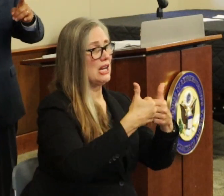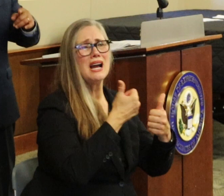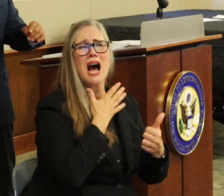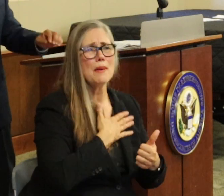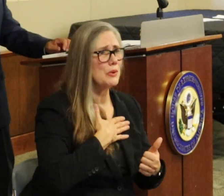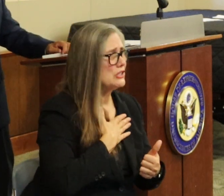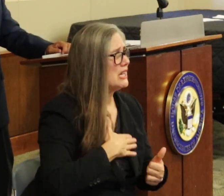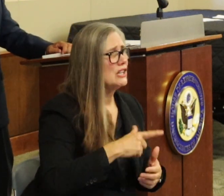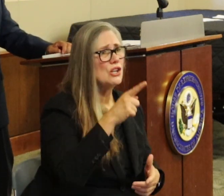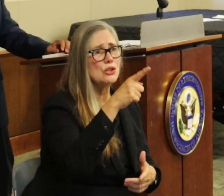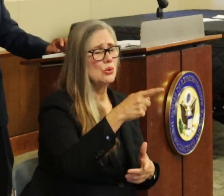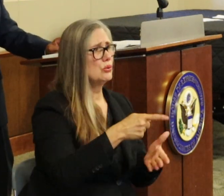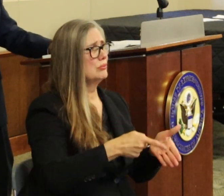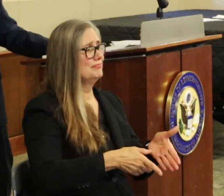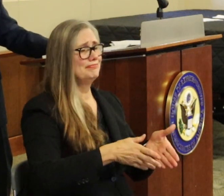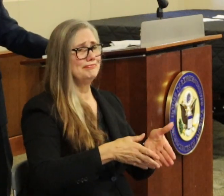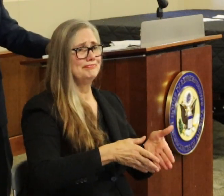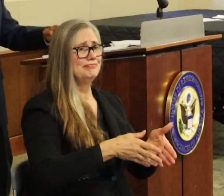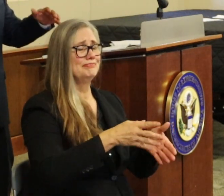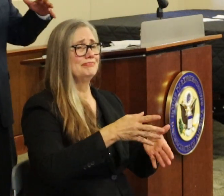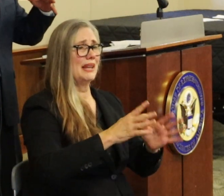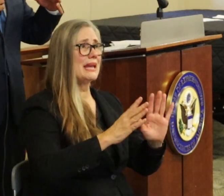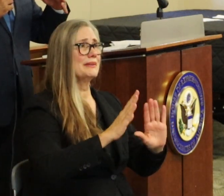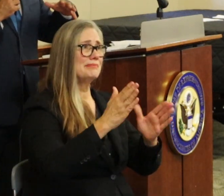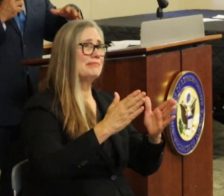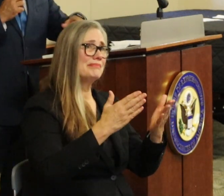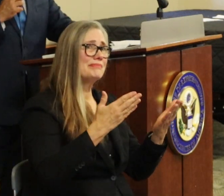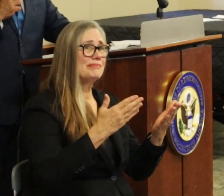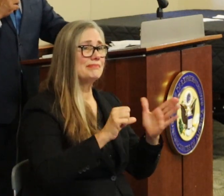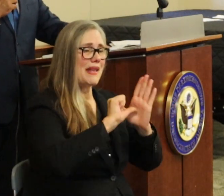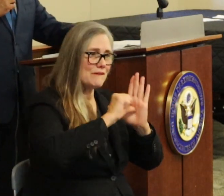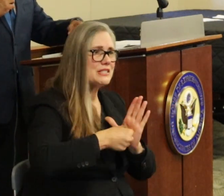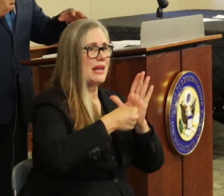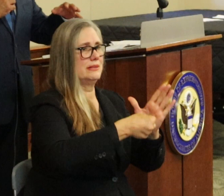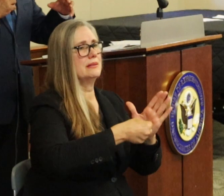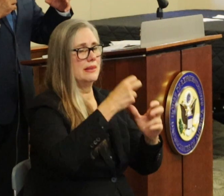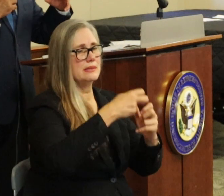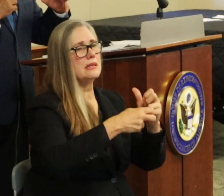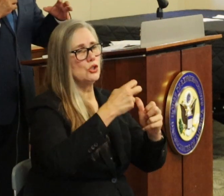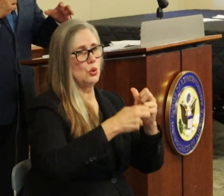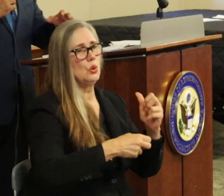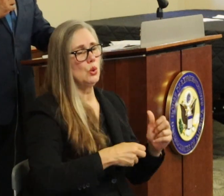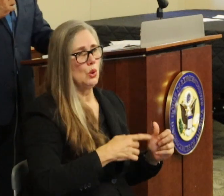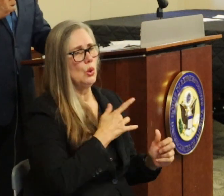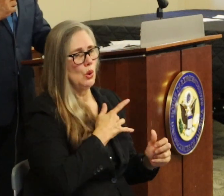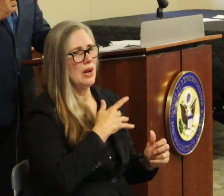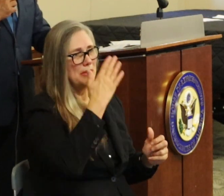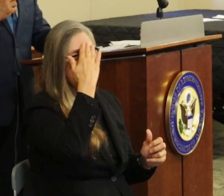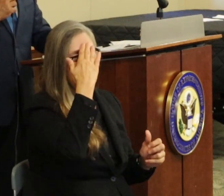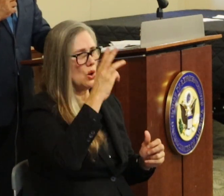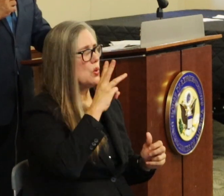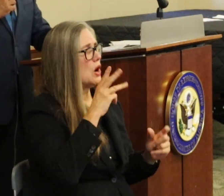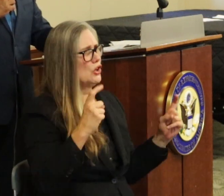really appreciate you raising this issue because I think it goes to underscoring how complicated water is